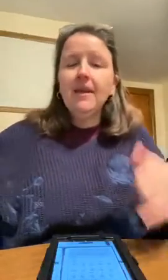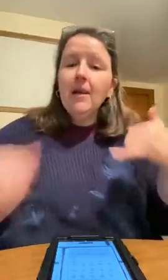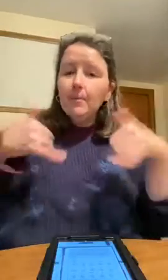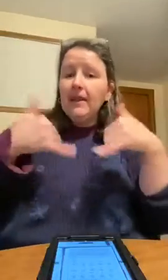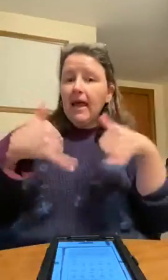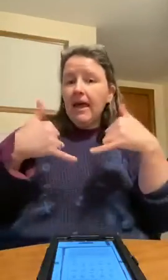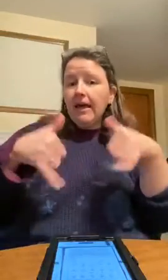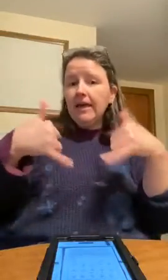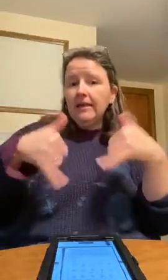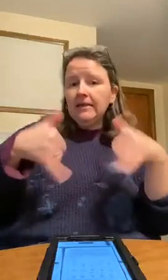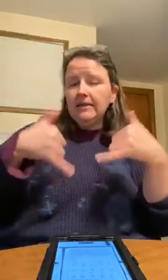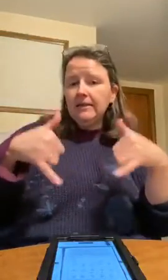play,